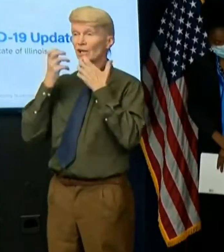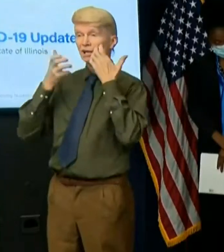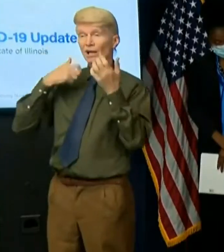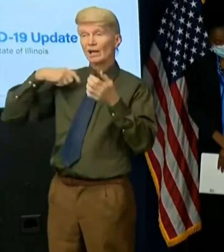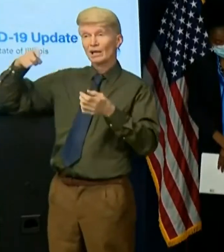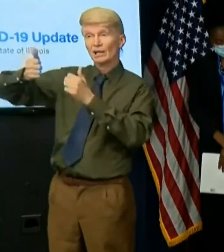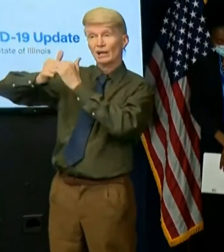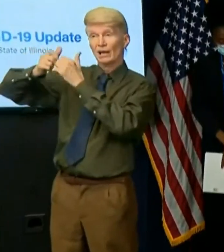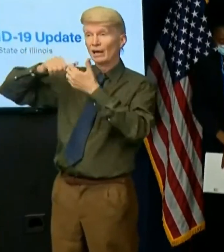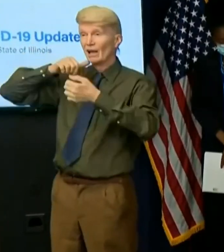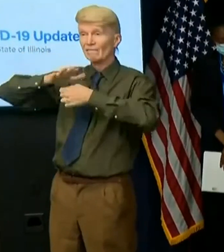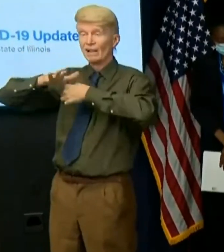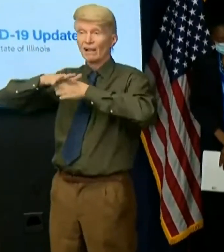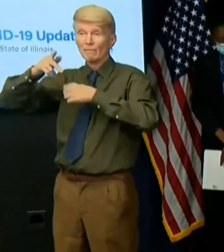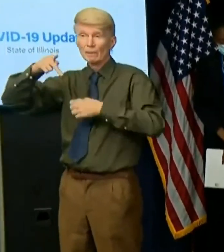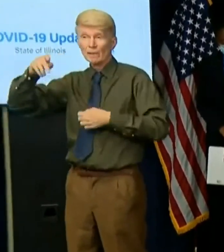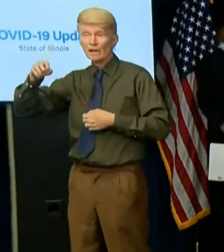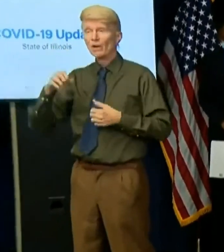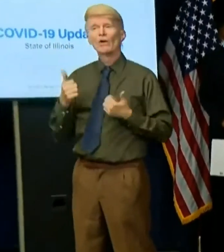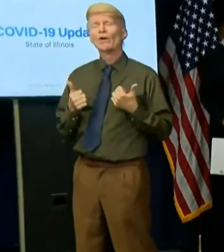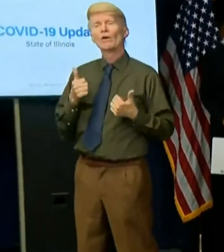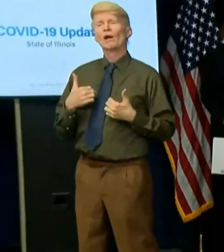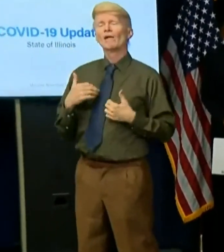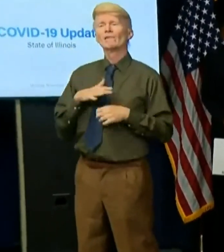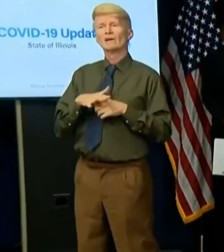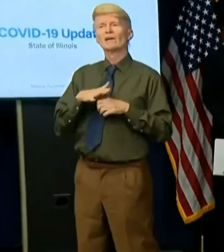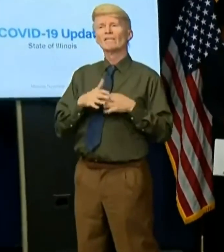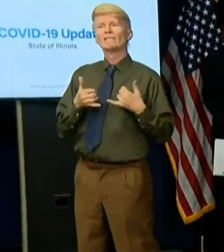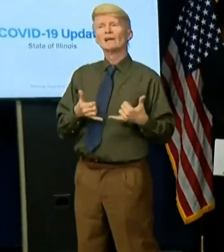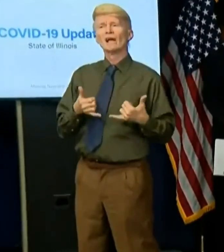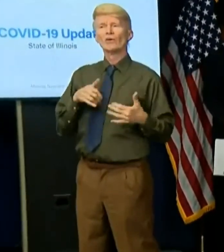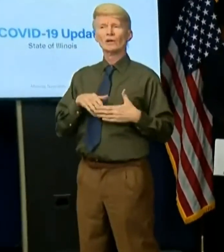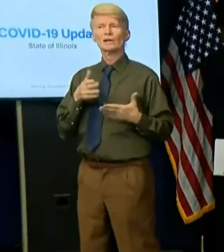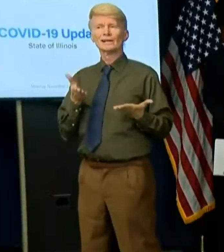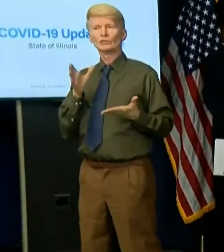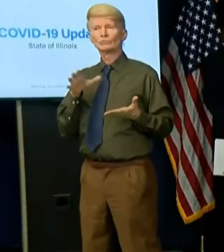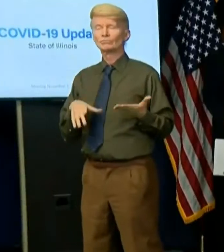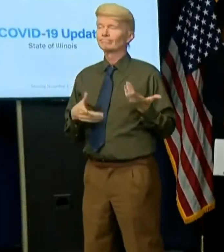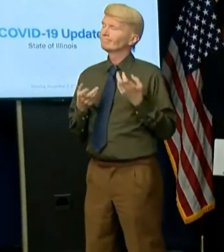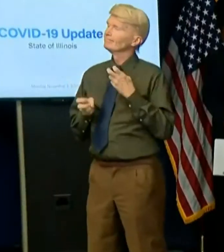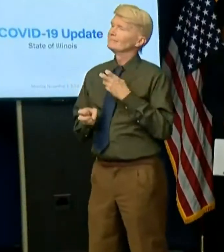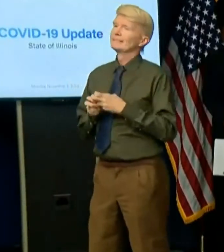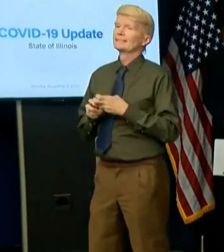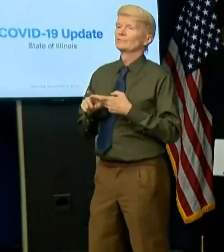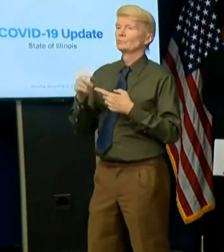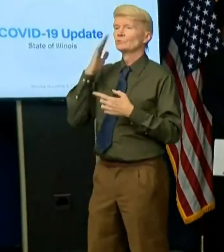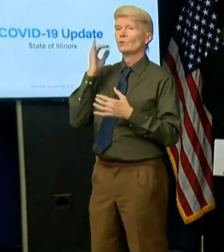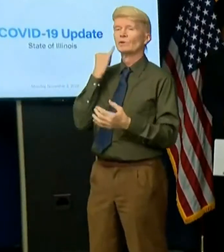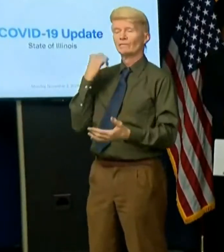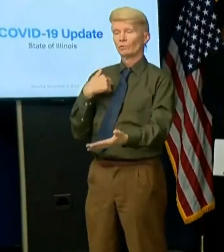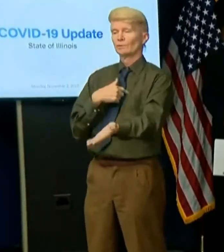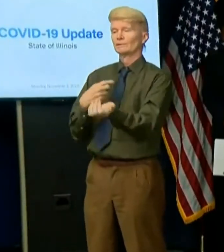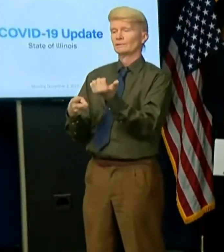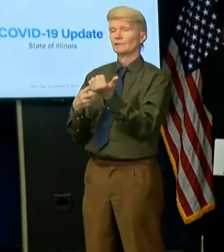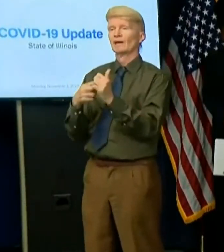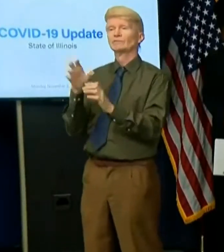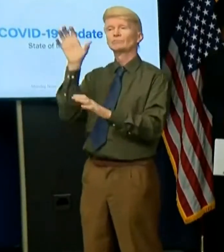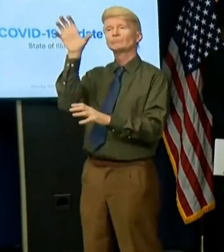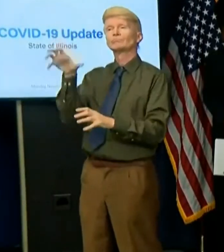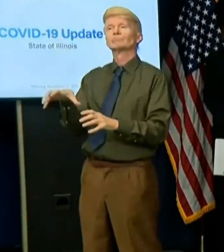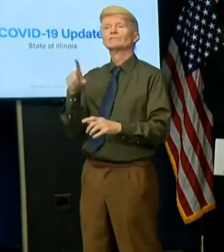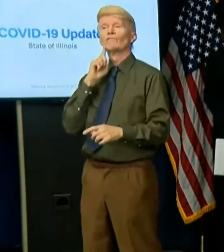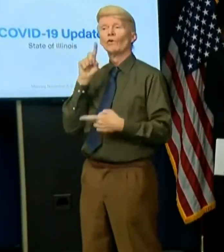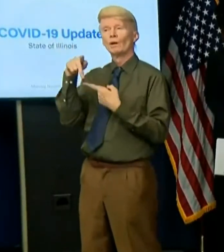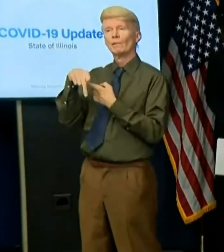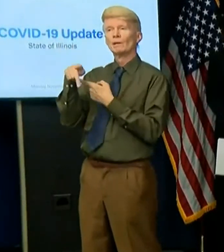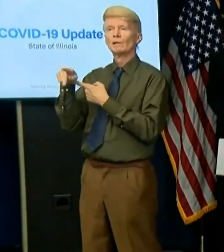is our stockpile sufficient statewide to meet the current demand for some time? It's hard to say if you're sufficient in stockpiling your PPE. I mean, but I